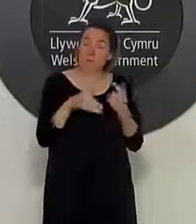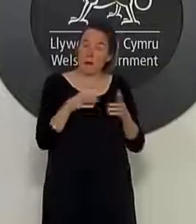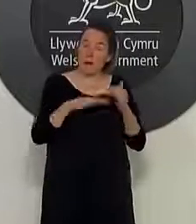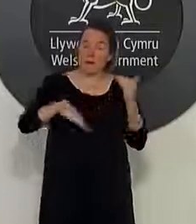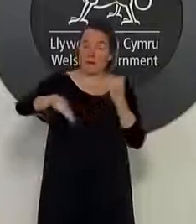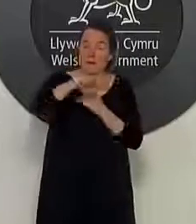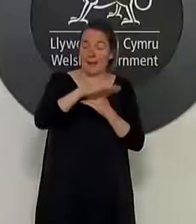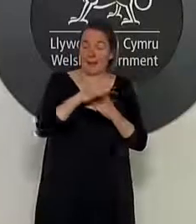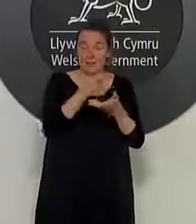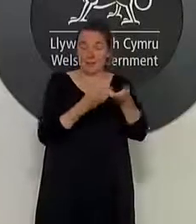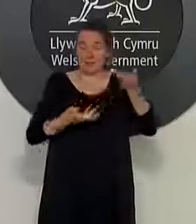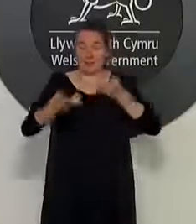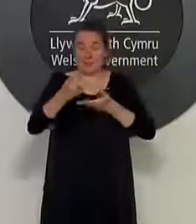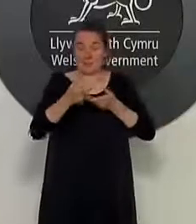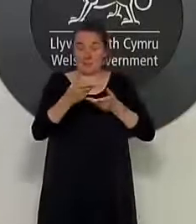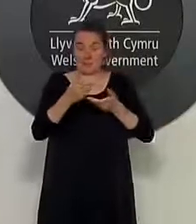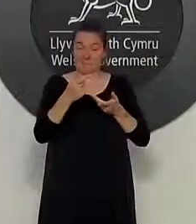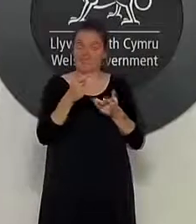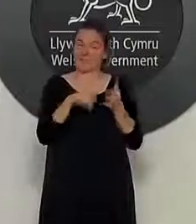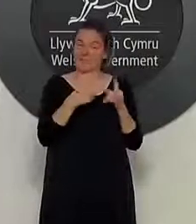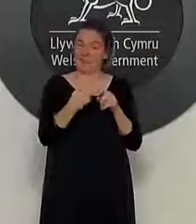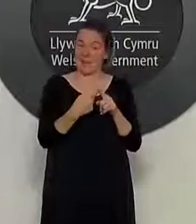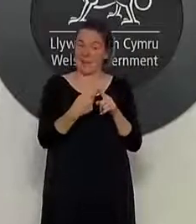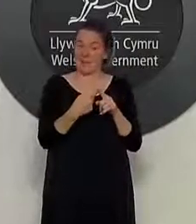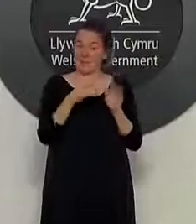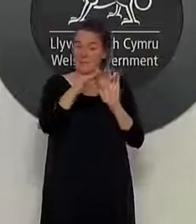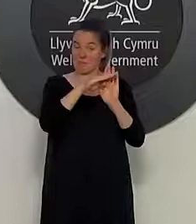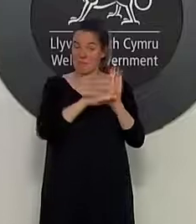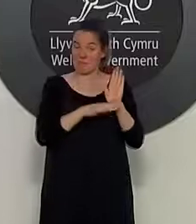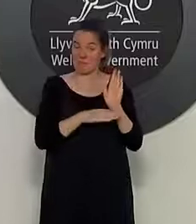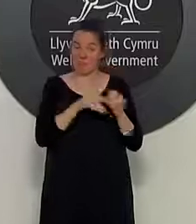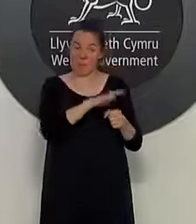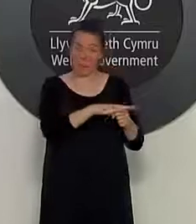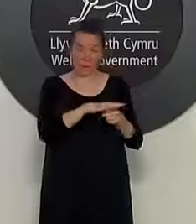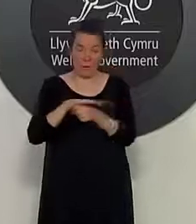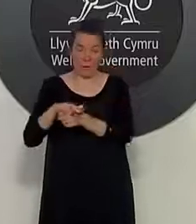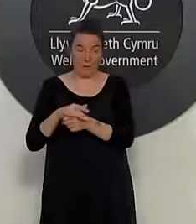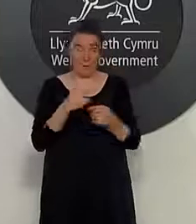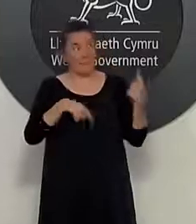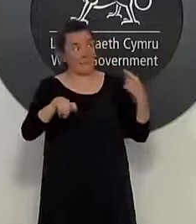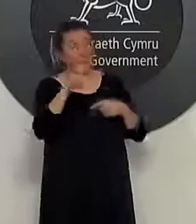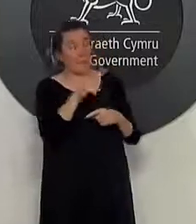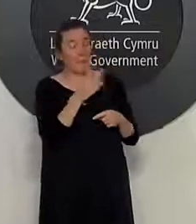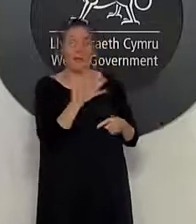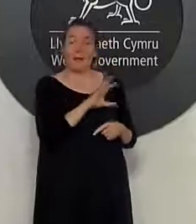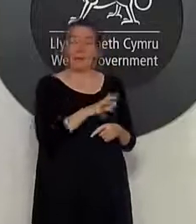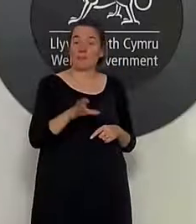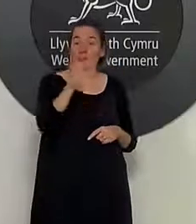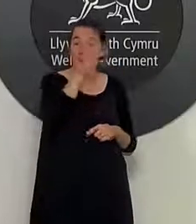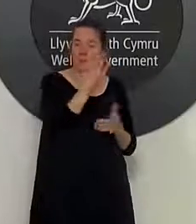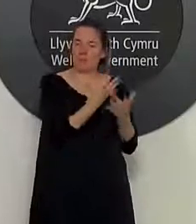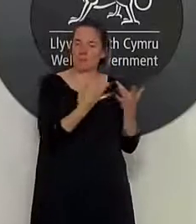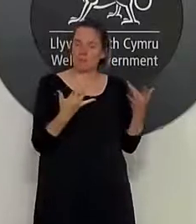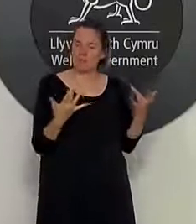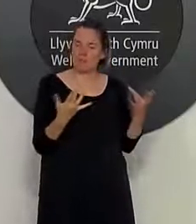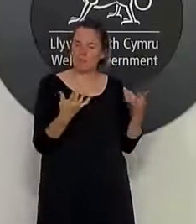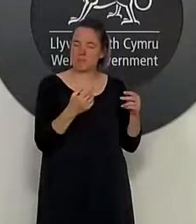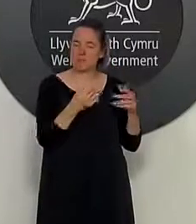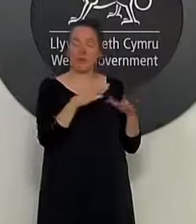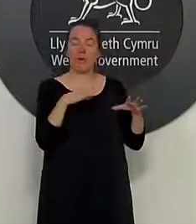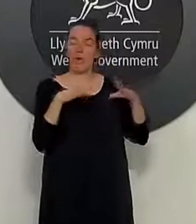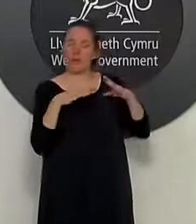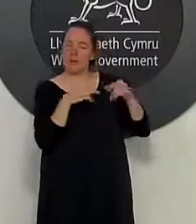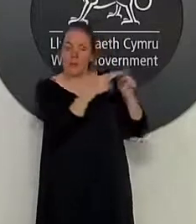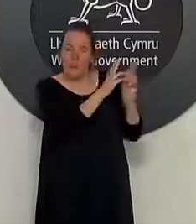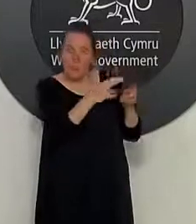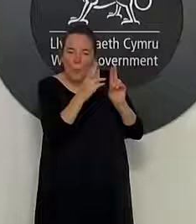transaction tax rates locally in areas where there are the highest numbers of second homes and holiday lets.